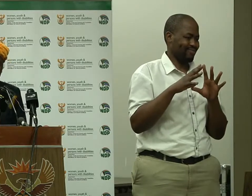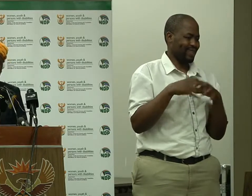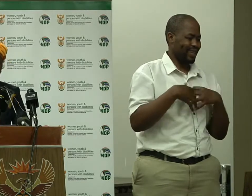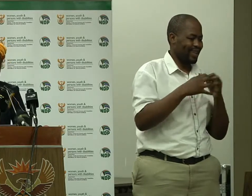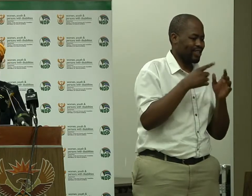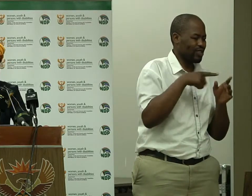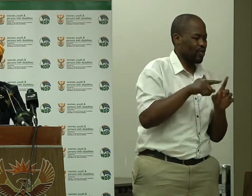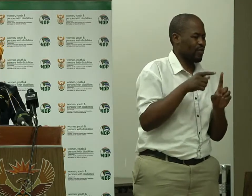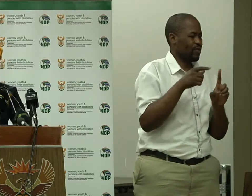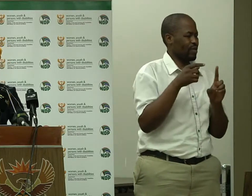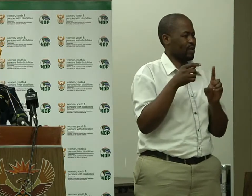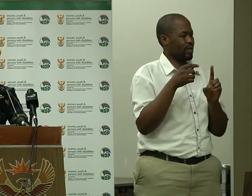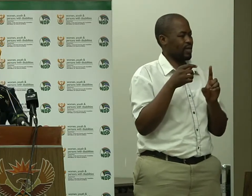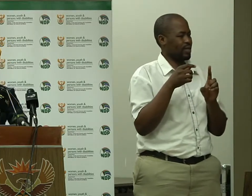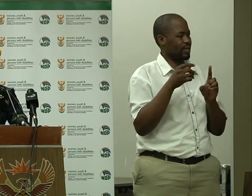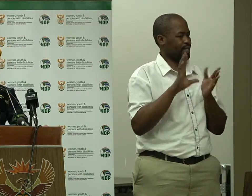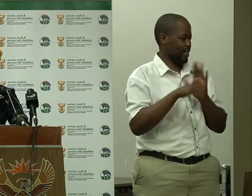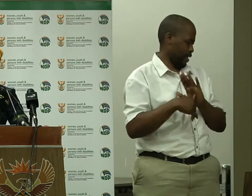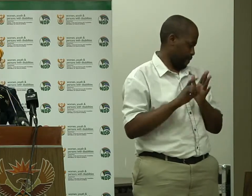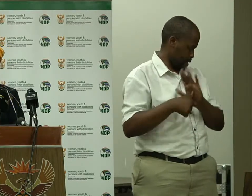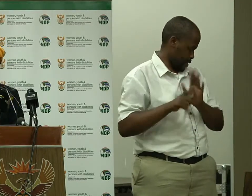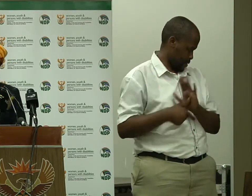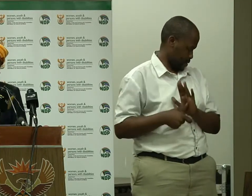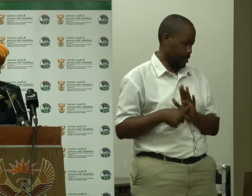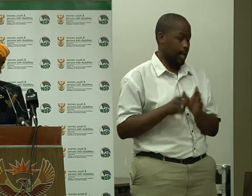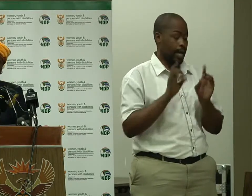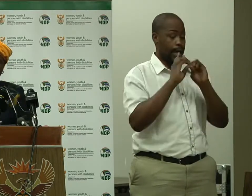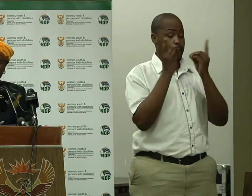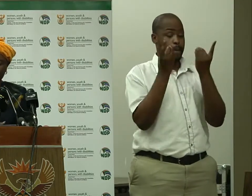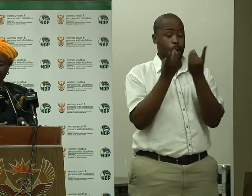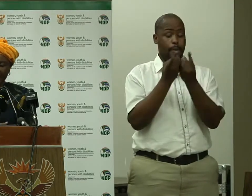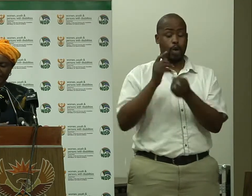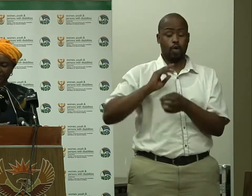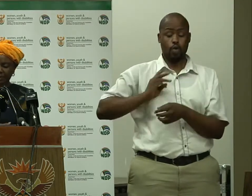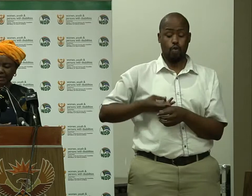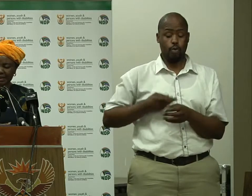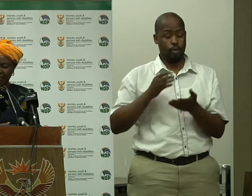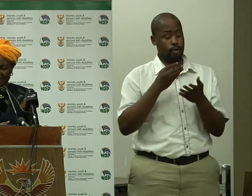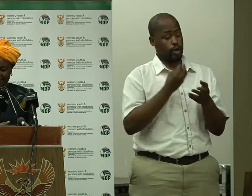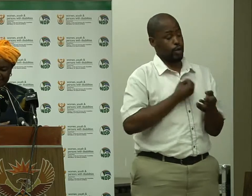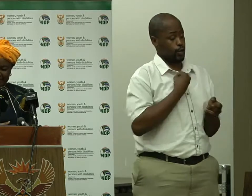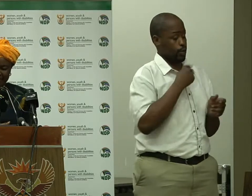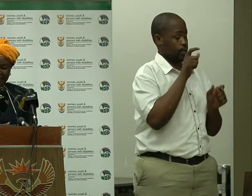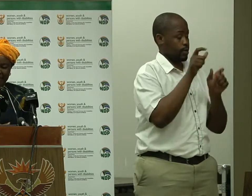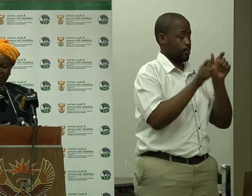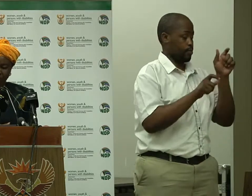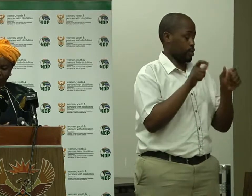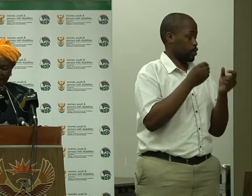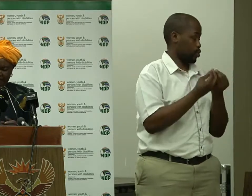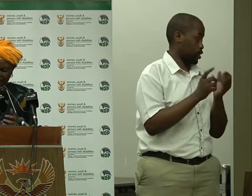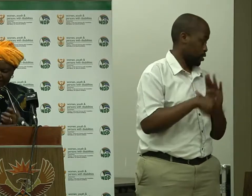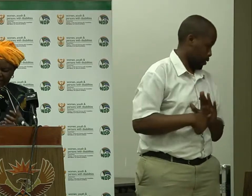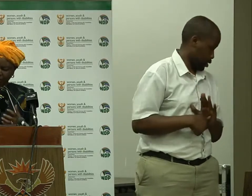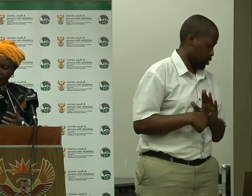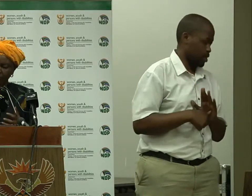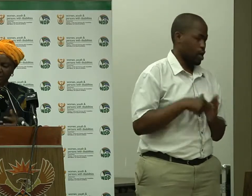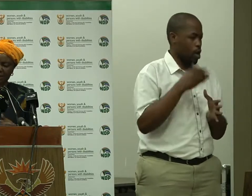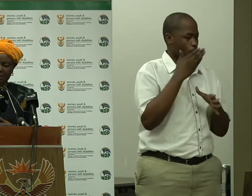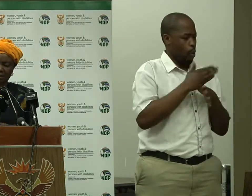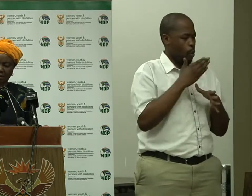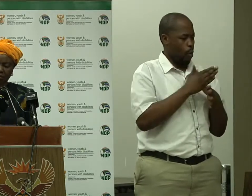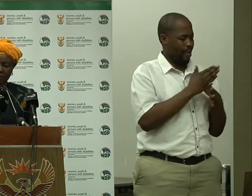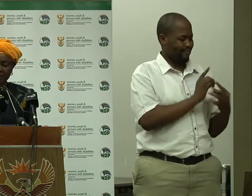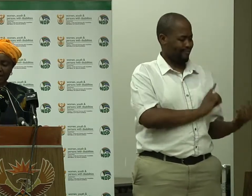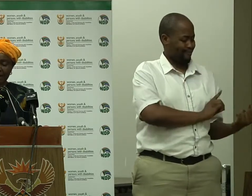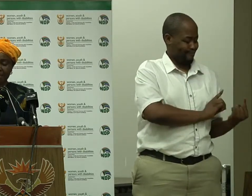disabilities. So the Department of Women, Youth and Persons with Disabilities works very